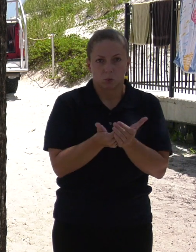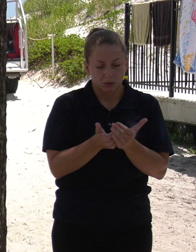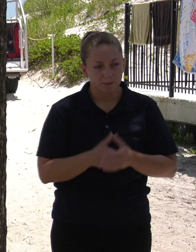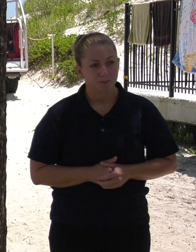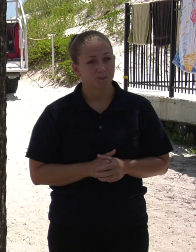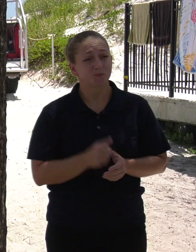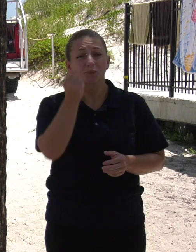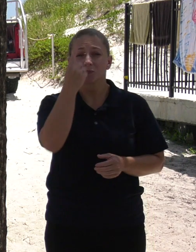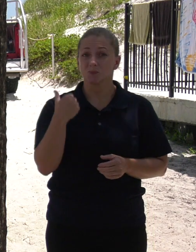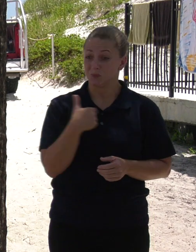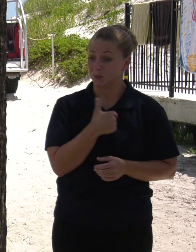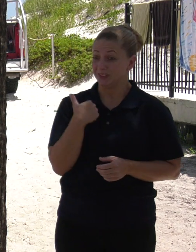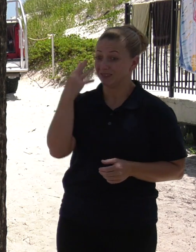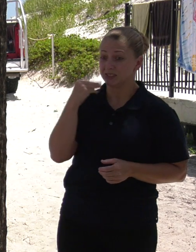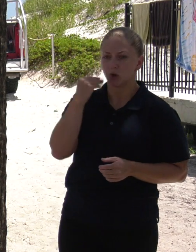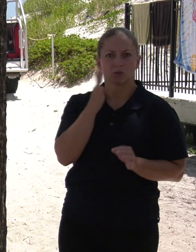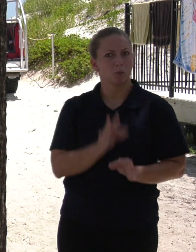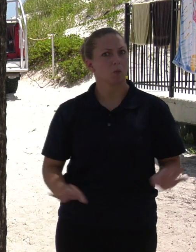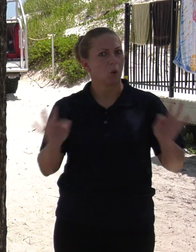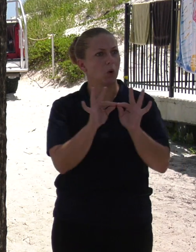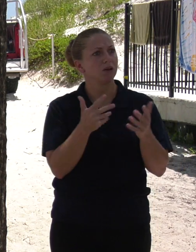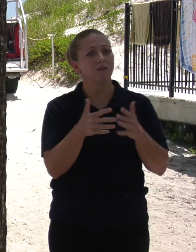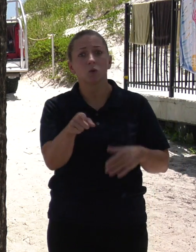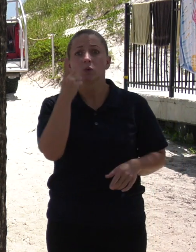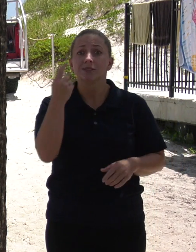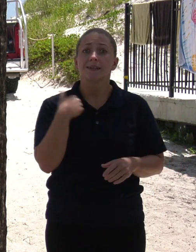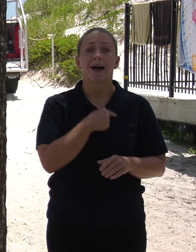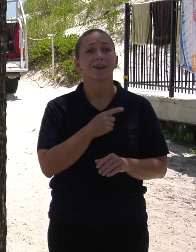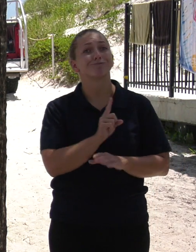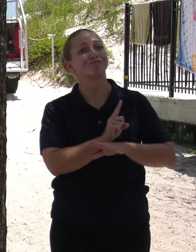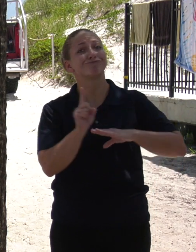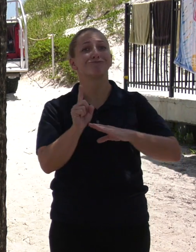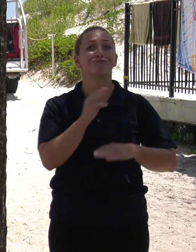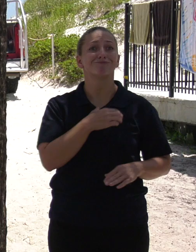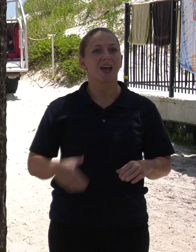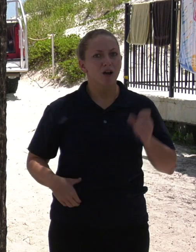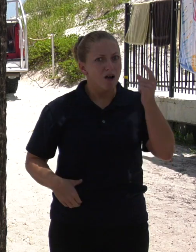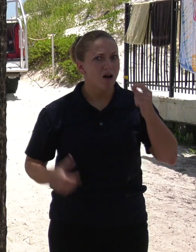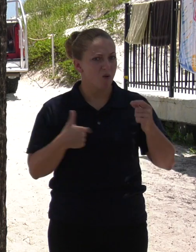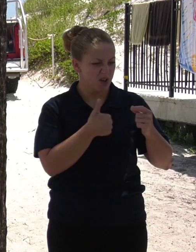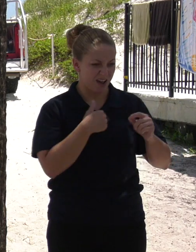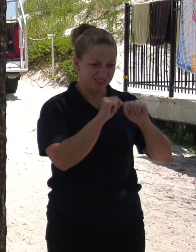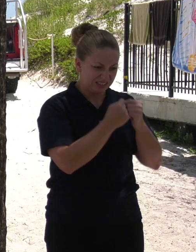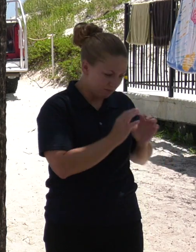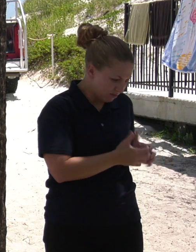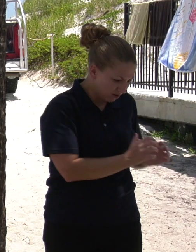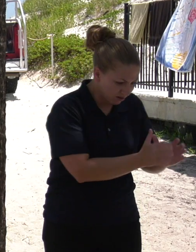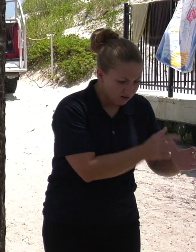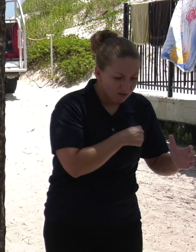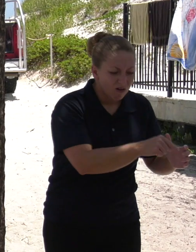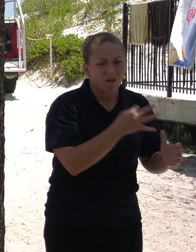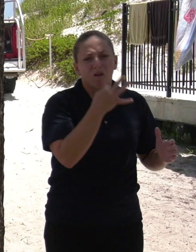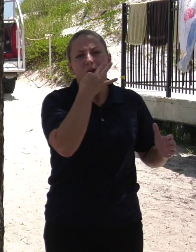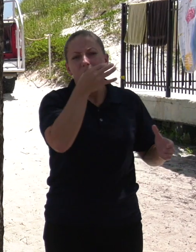count. Even though you see us standing up here, there are countless people behind the scenes that we rely on for the best possible information,